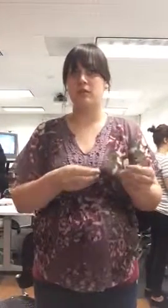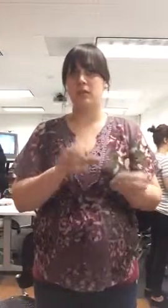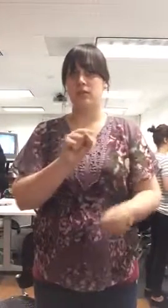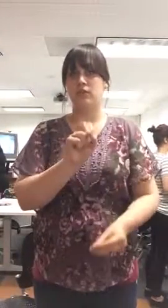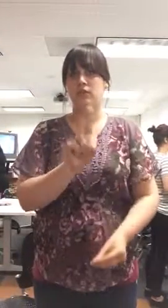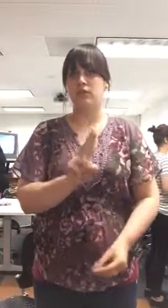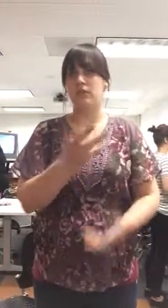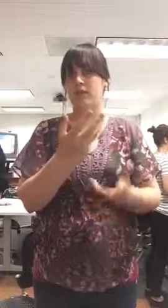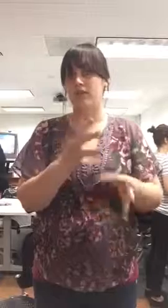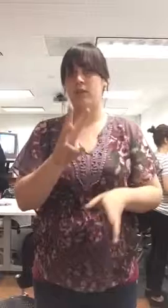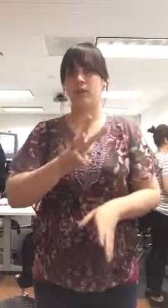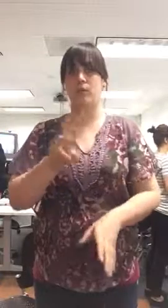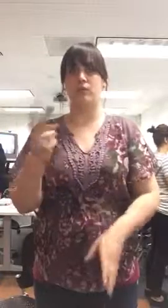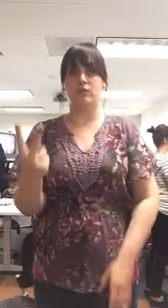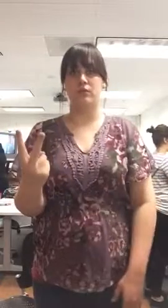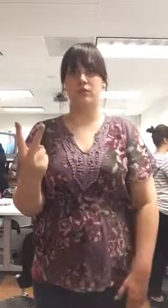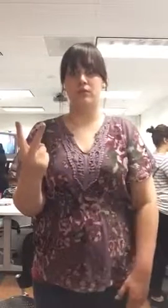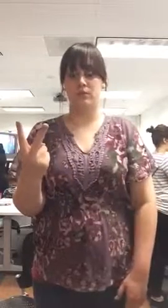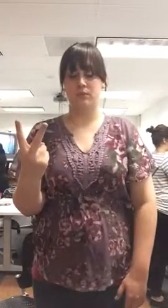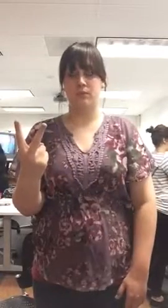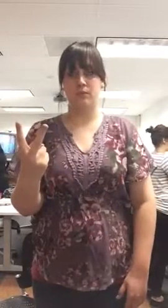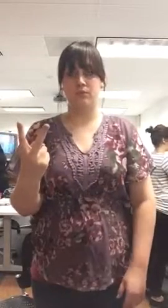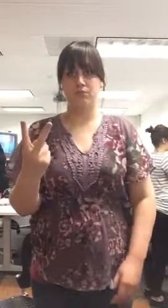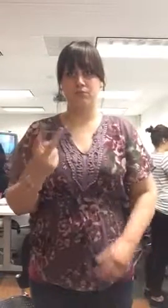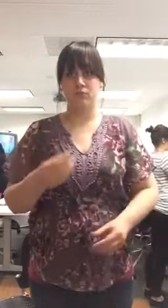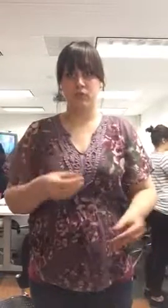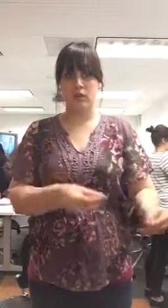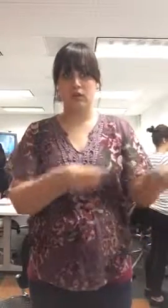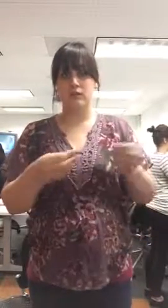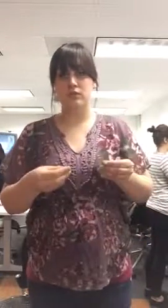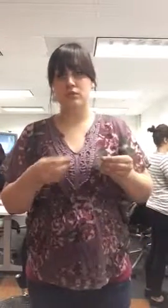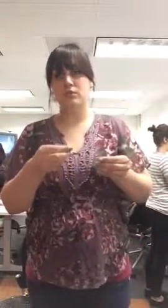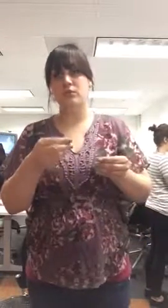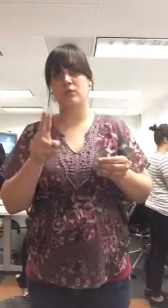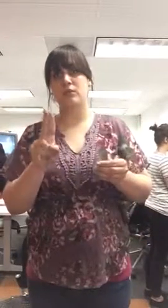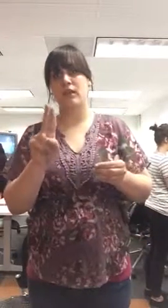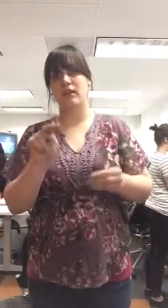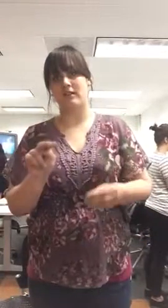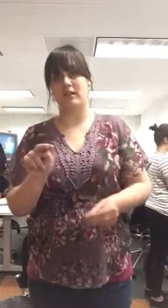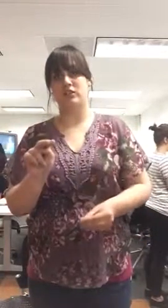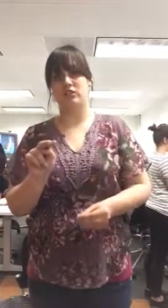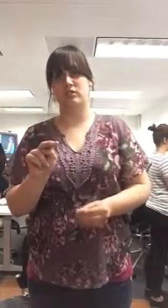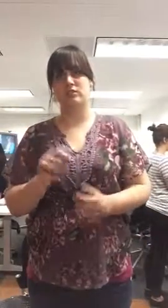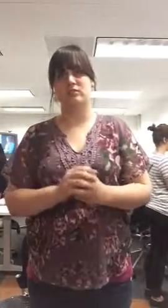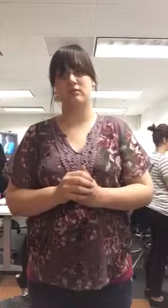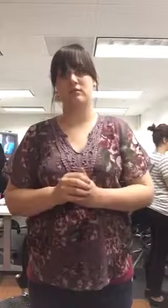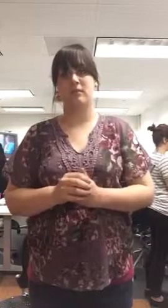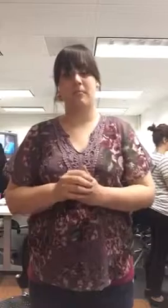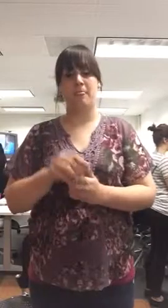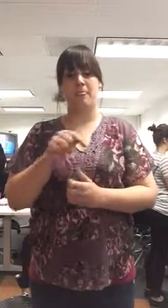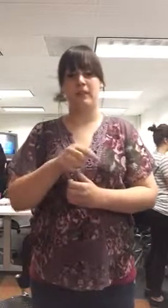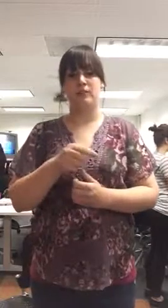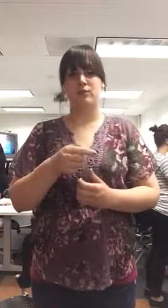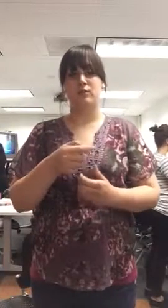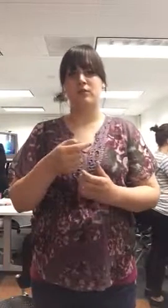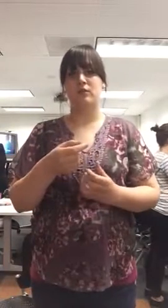World War II to the United Nations. Since these were released in